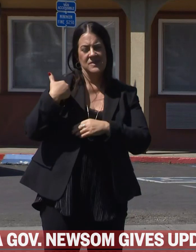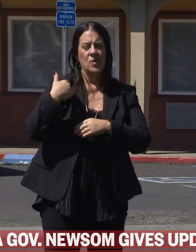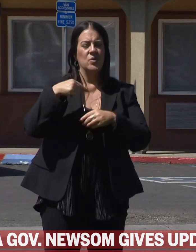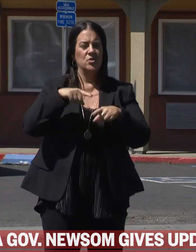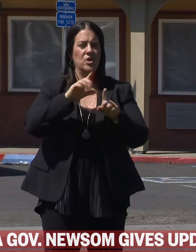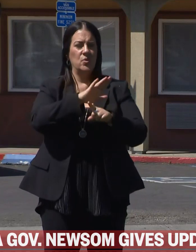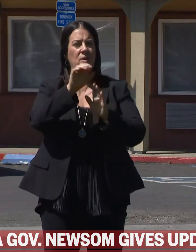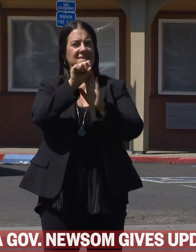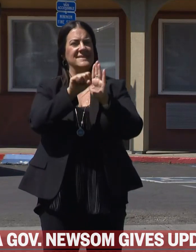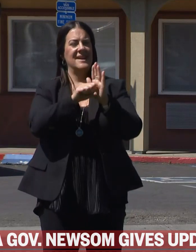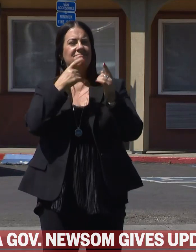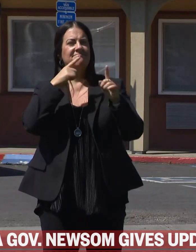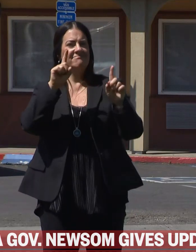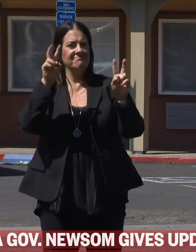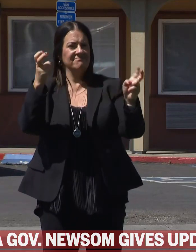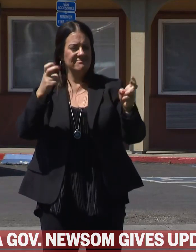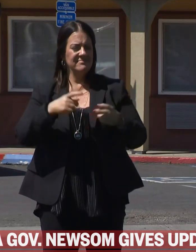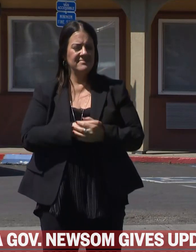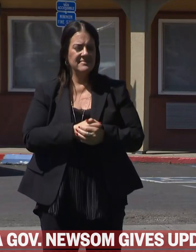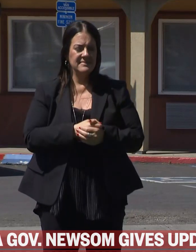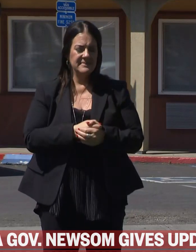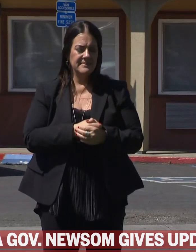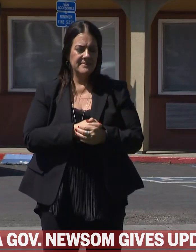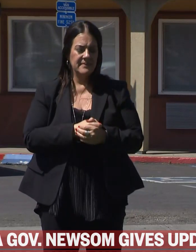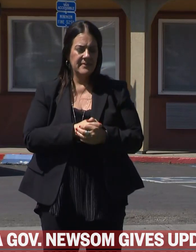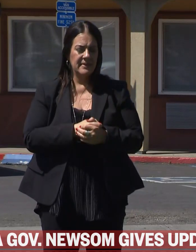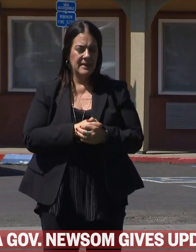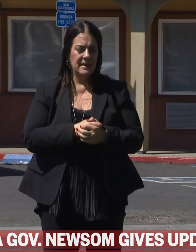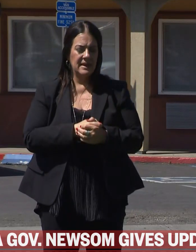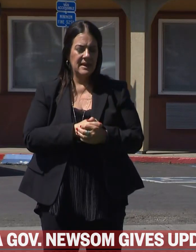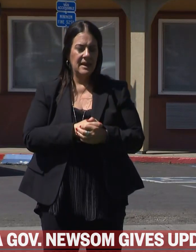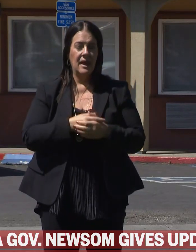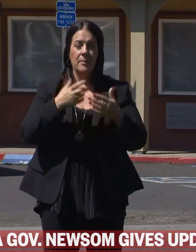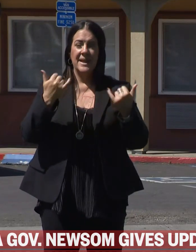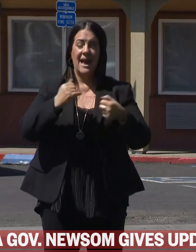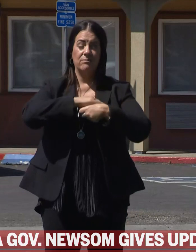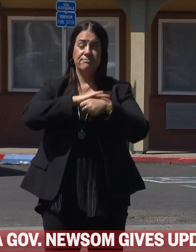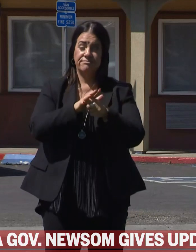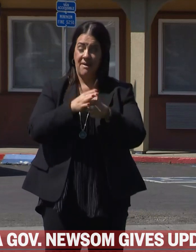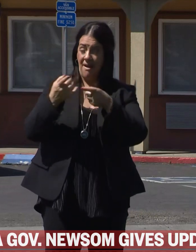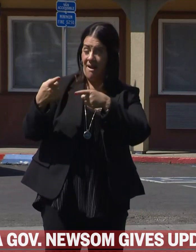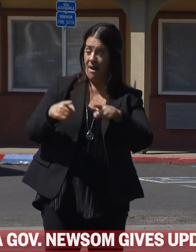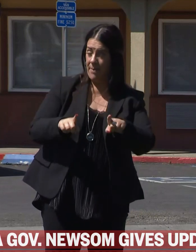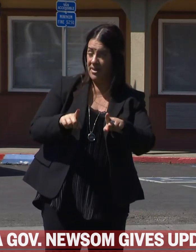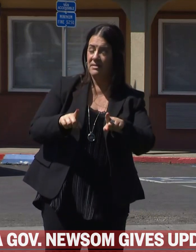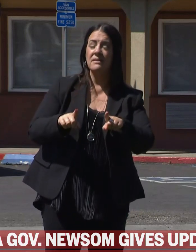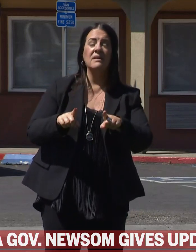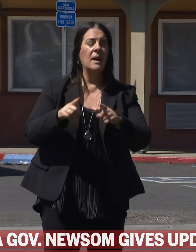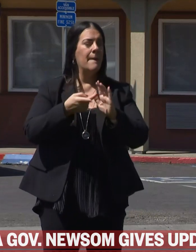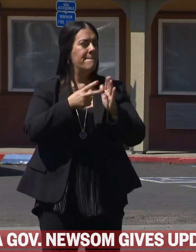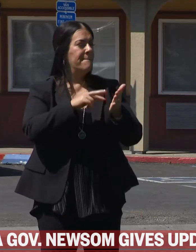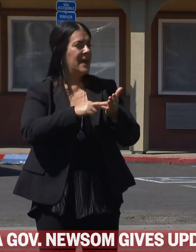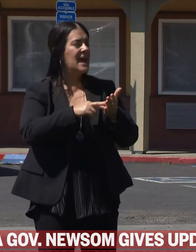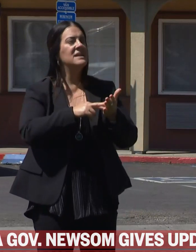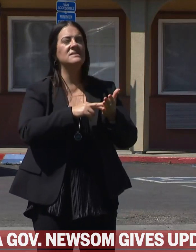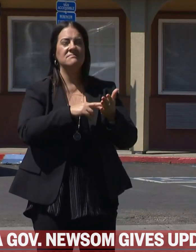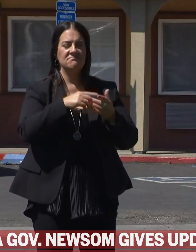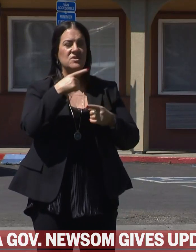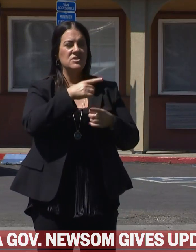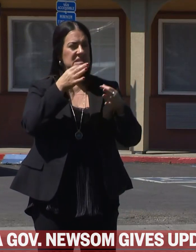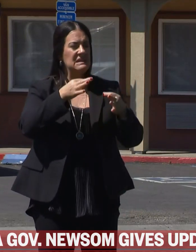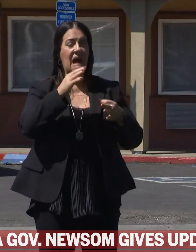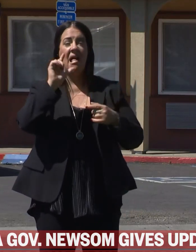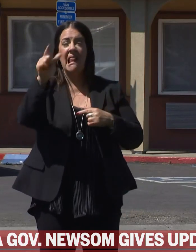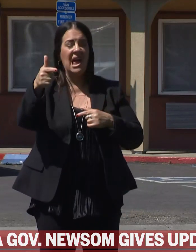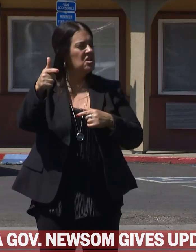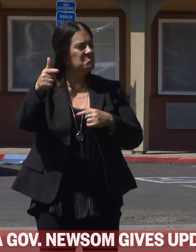crisis has given us together an unprecedented opportunity to move up that timeline in a most appropriate